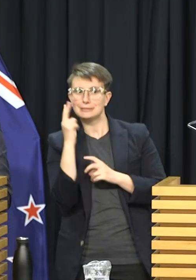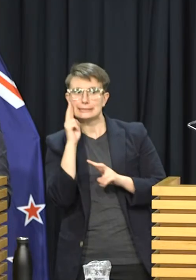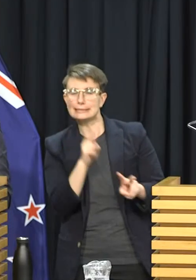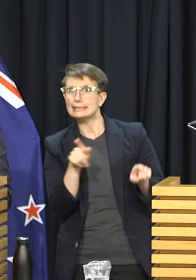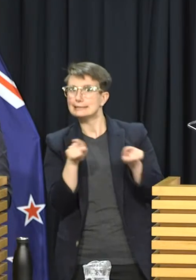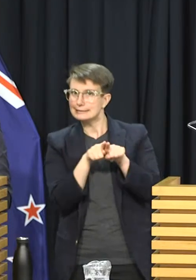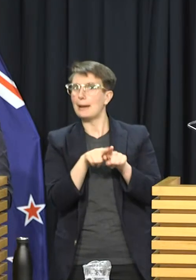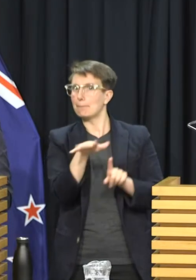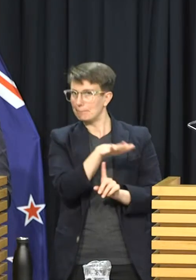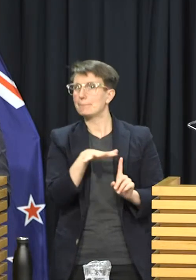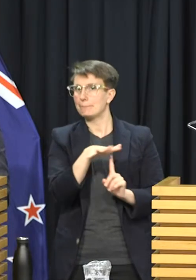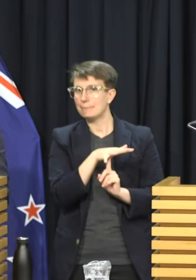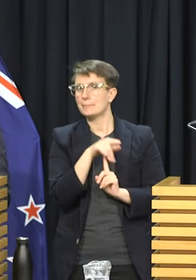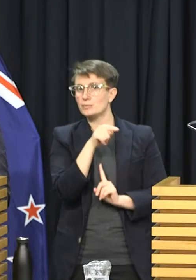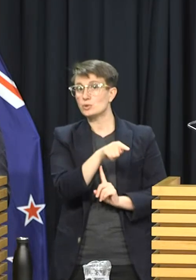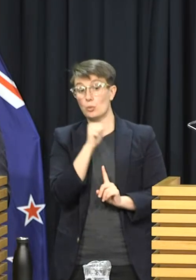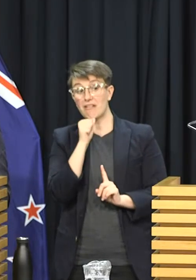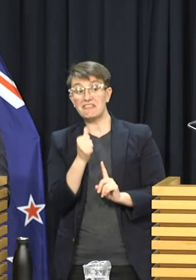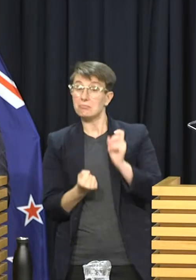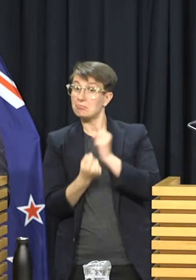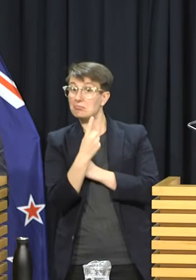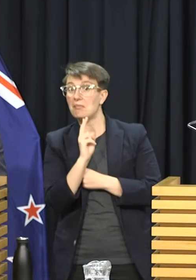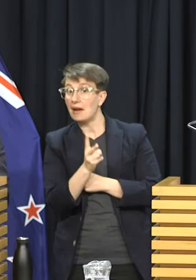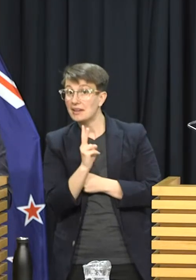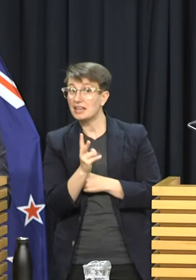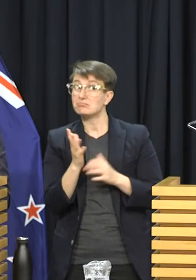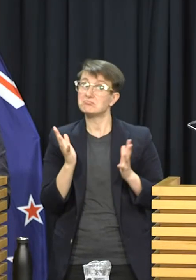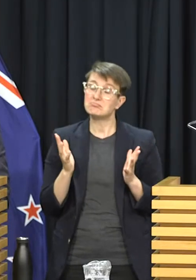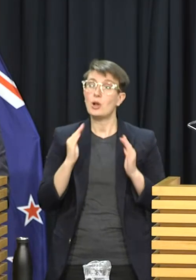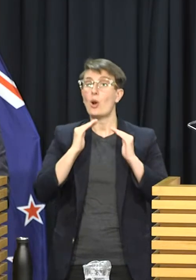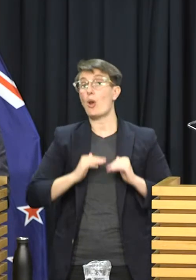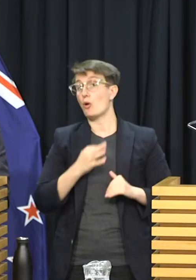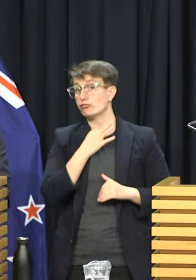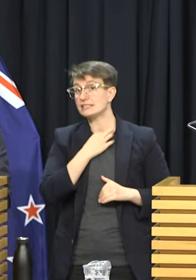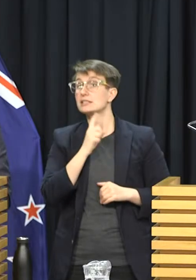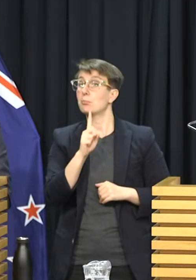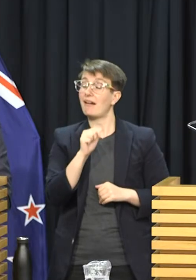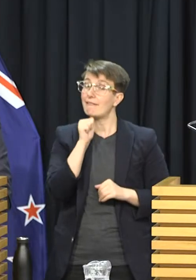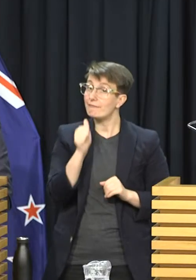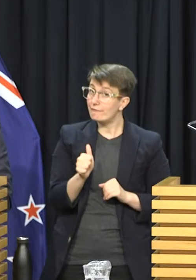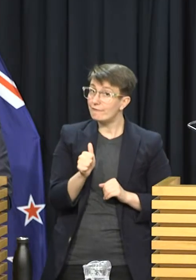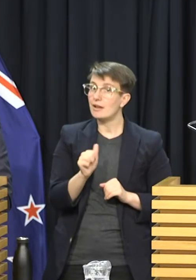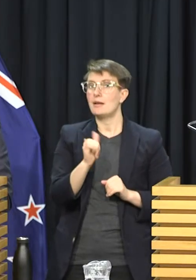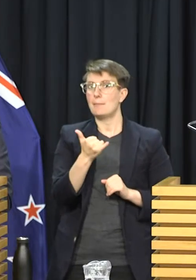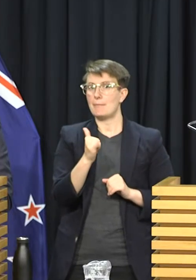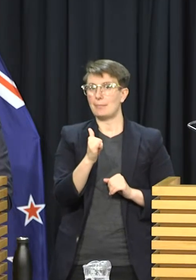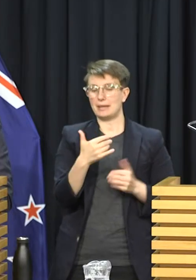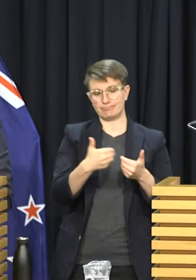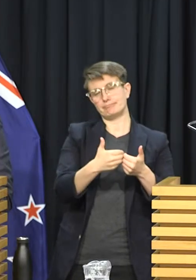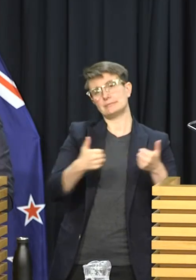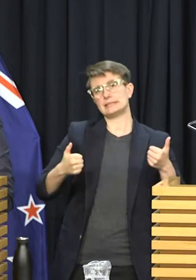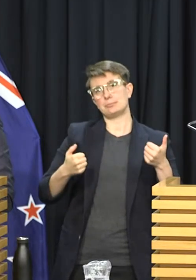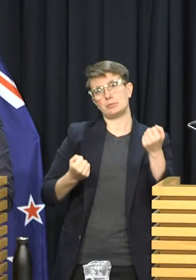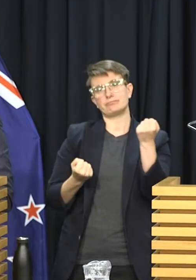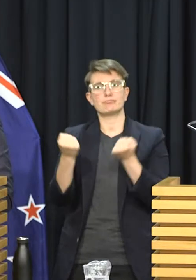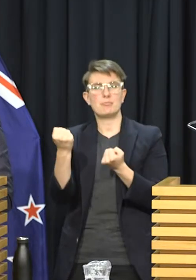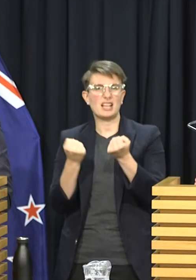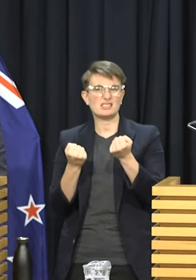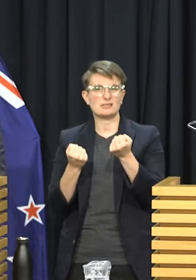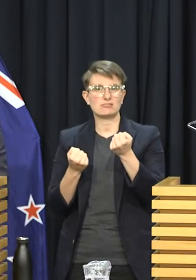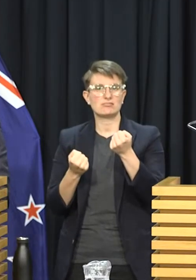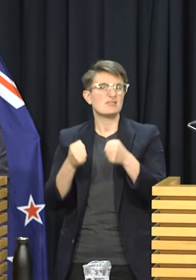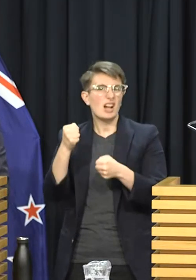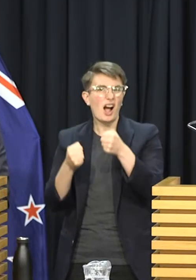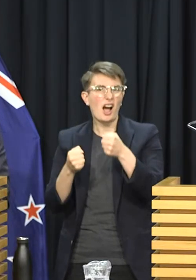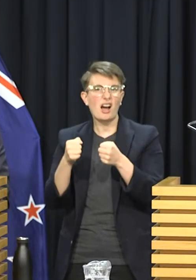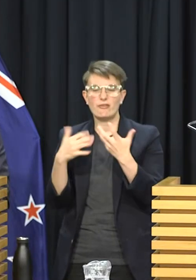that happens again, and again, it's highly unlikely to happen again, but in the highly unlikely event it did, whether we would have a dedicated transport to pick that person up and take them back so